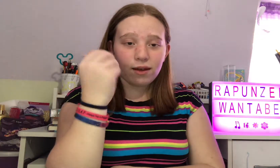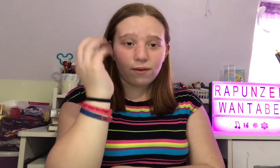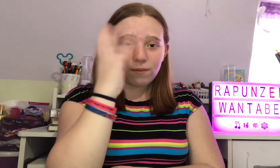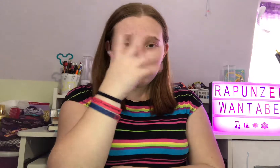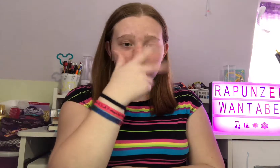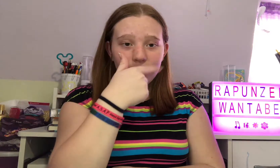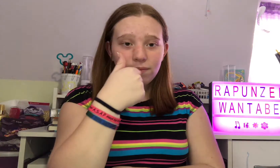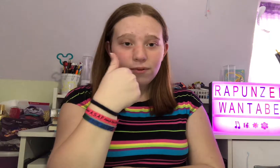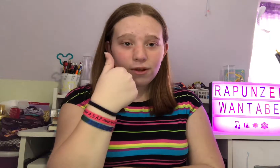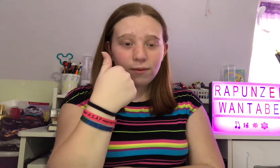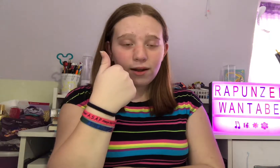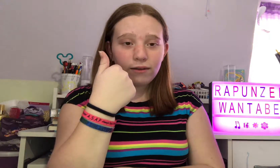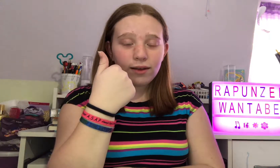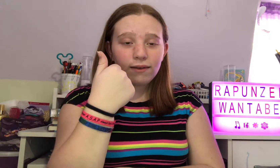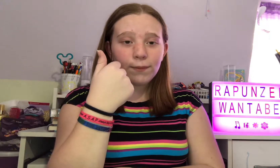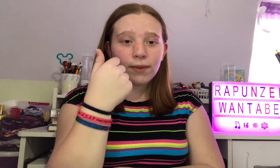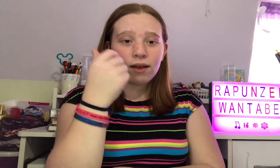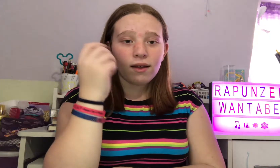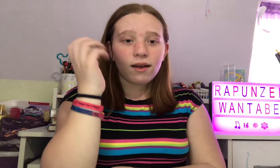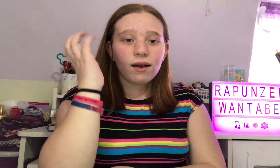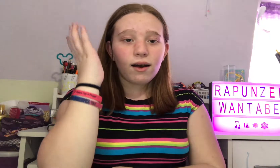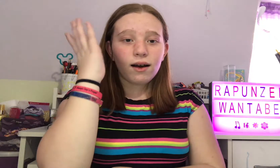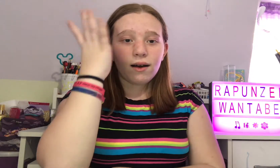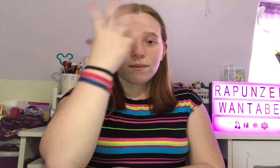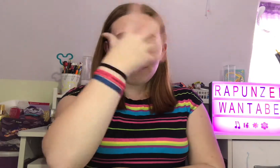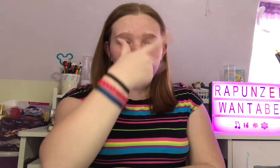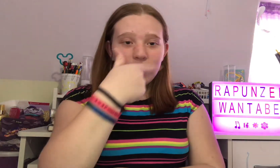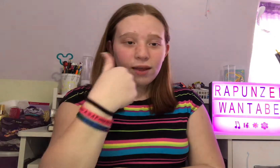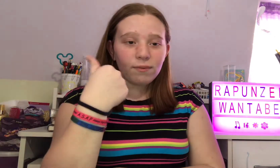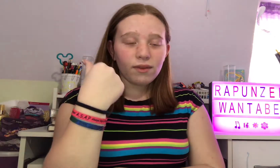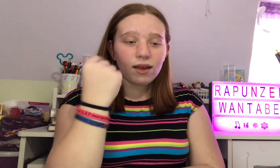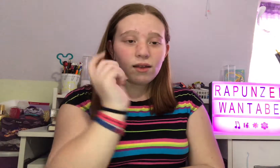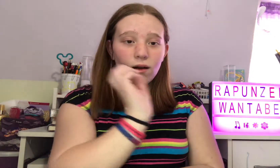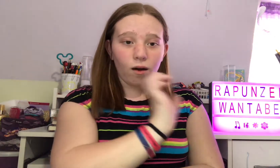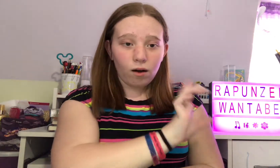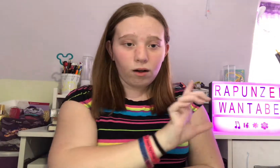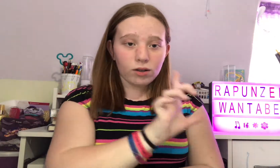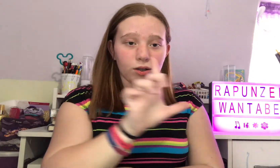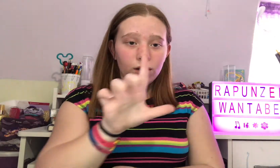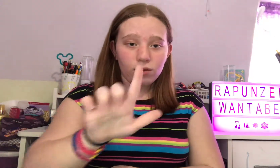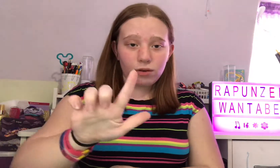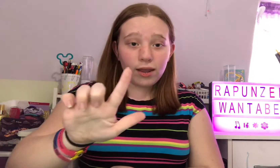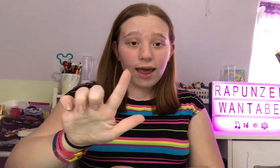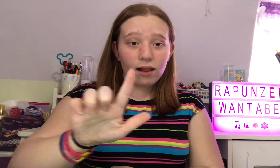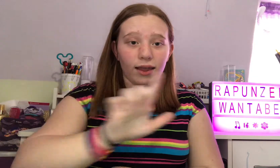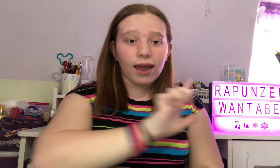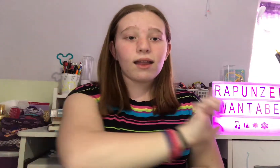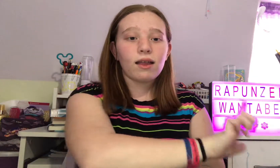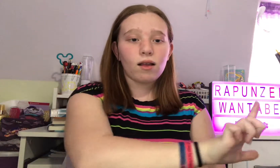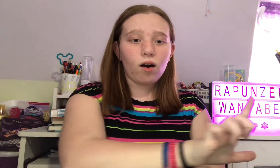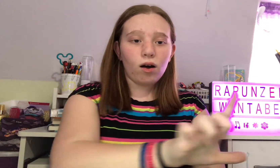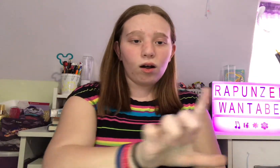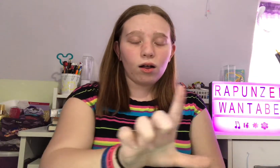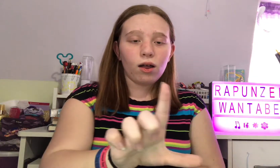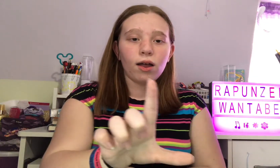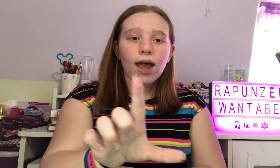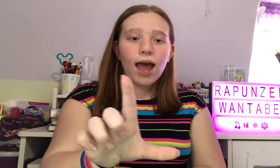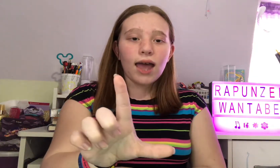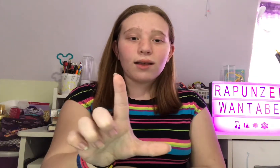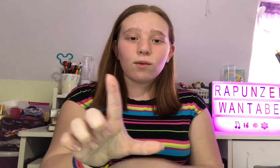know, put it around your face. B, and all, so you'll do the L again, and all. And then once